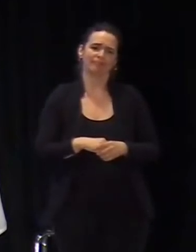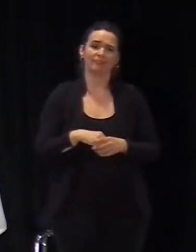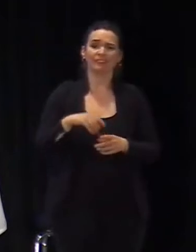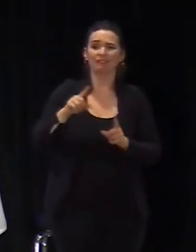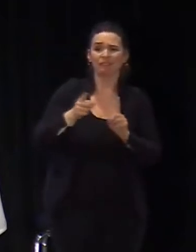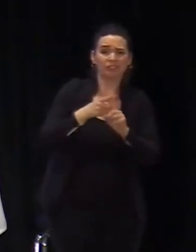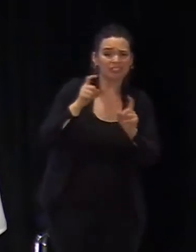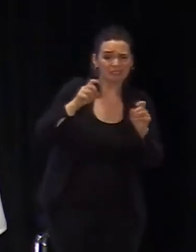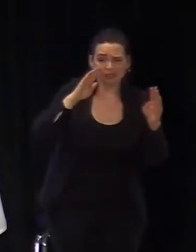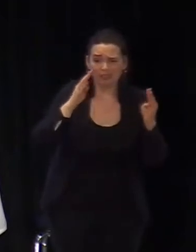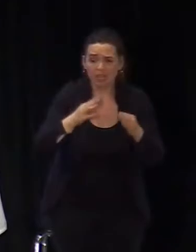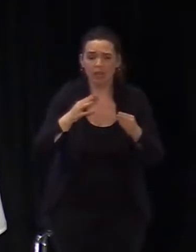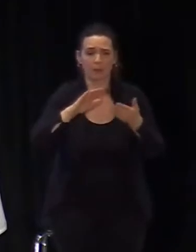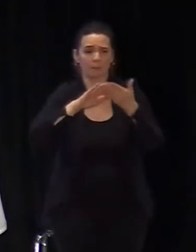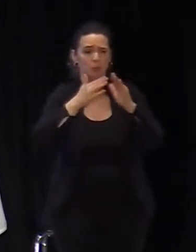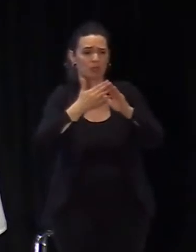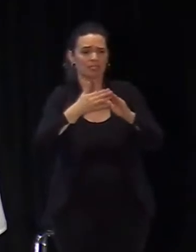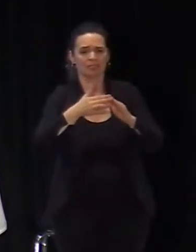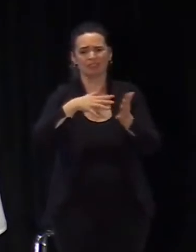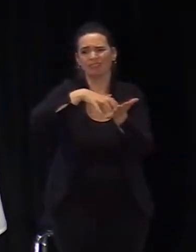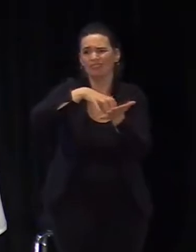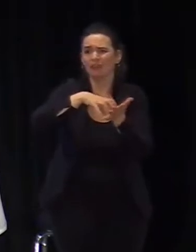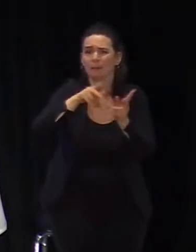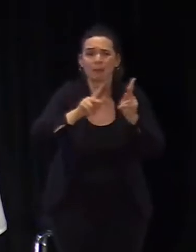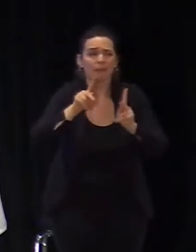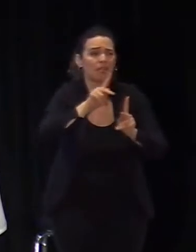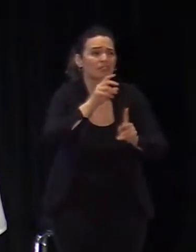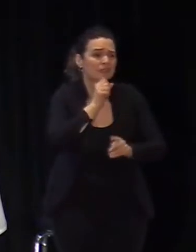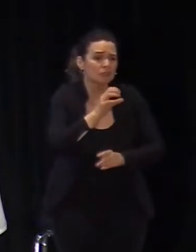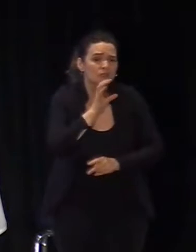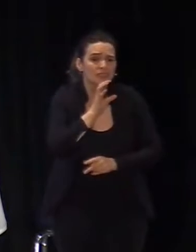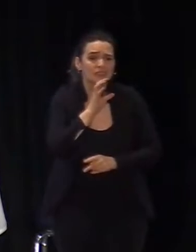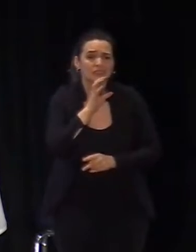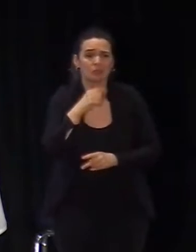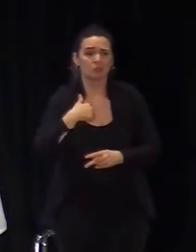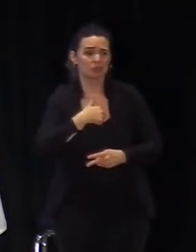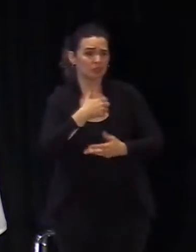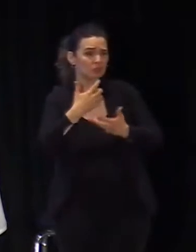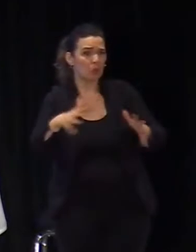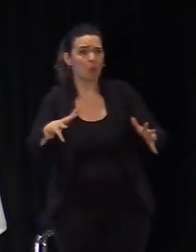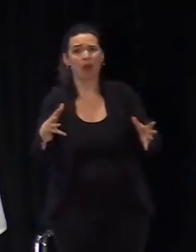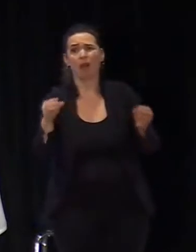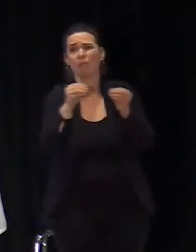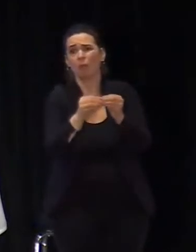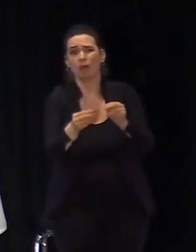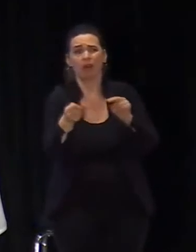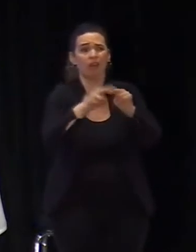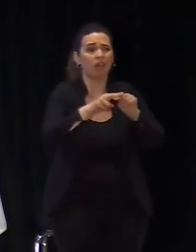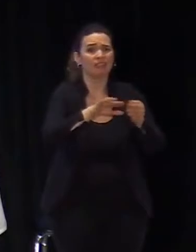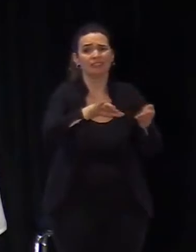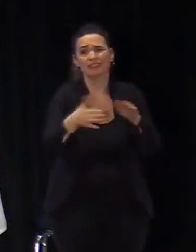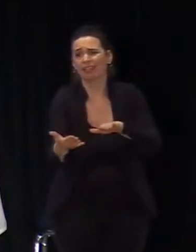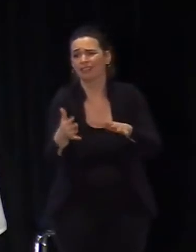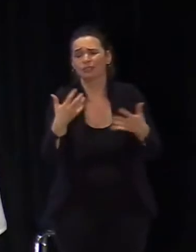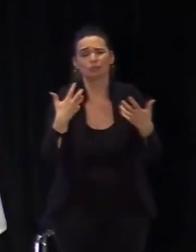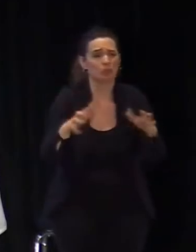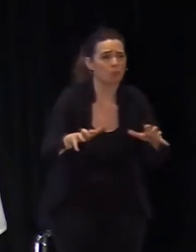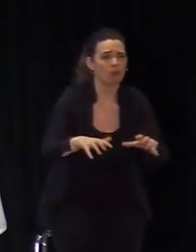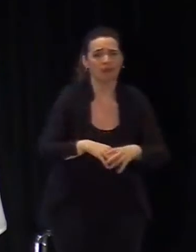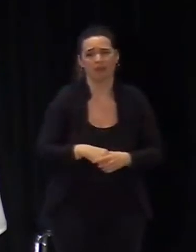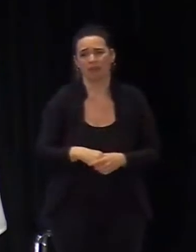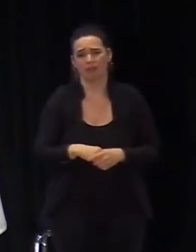have to announce deaths in ICU rooms, this is the tool and these are the people that should be focused on.